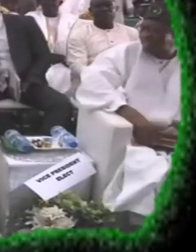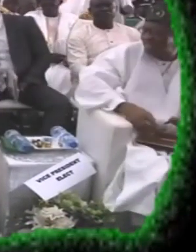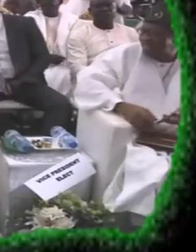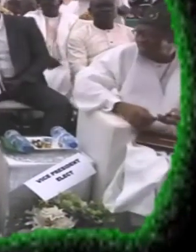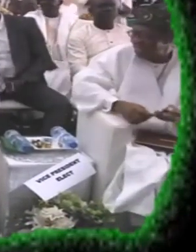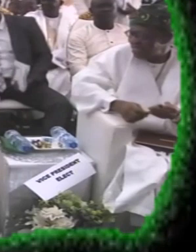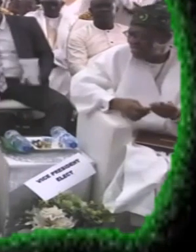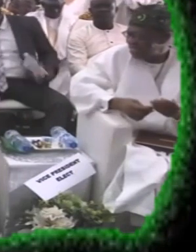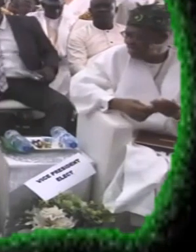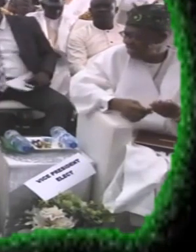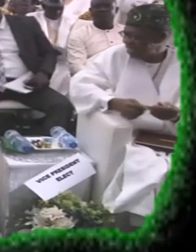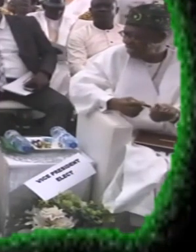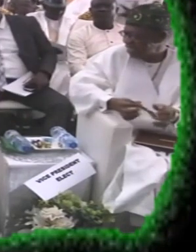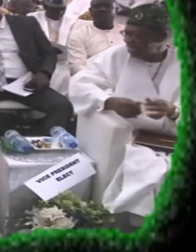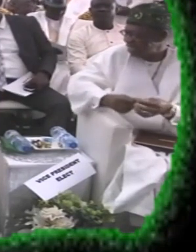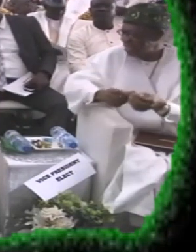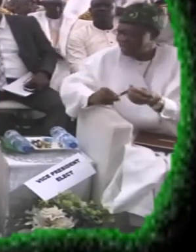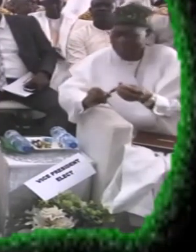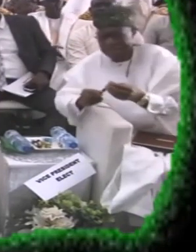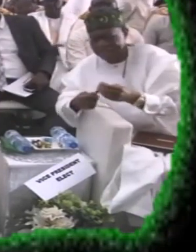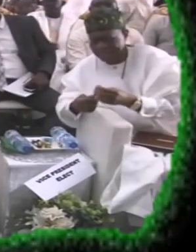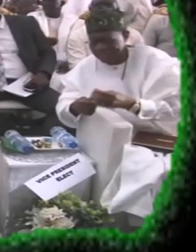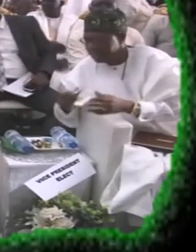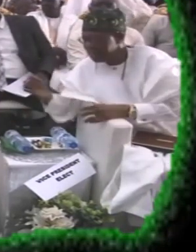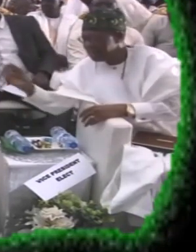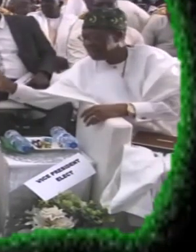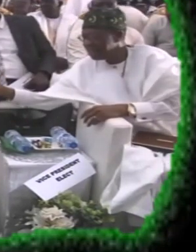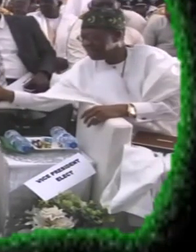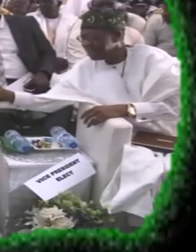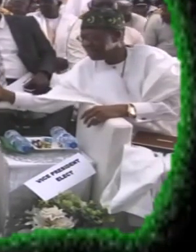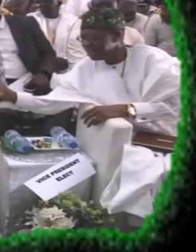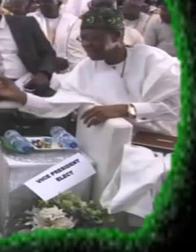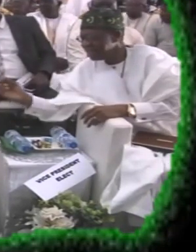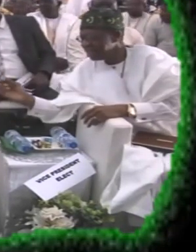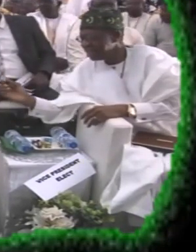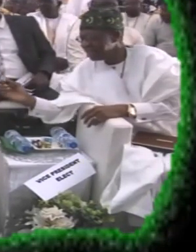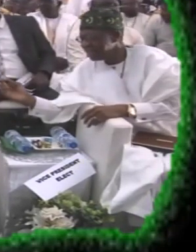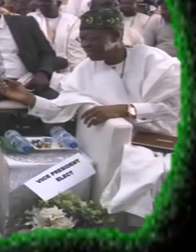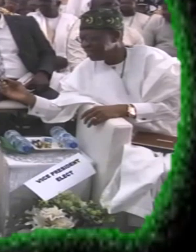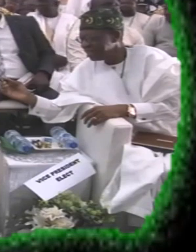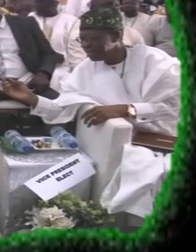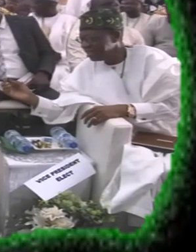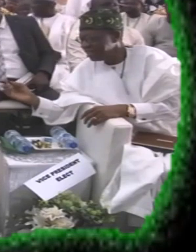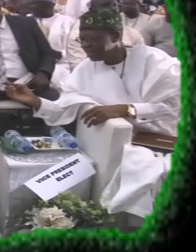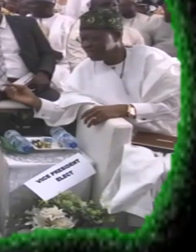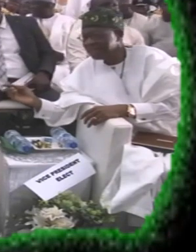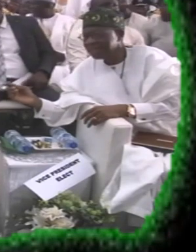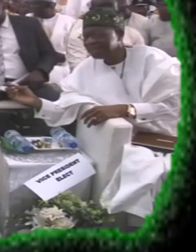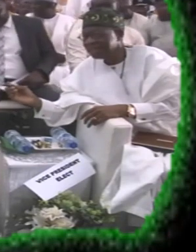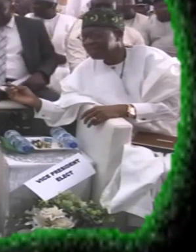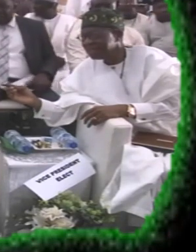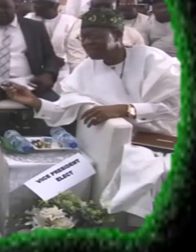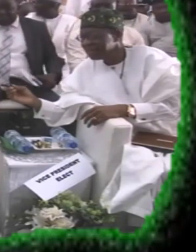incoming administration to be able to hit the ground running from day one of the administration when they are